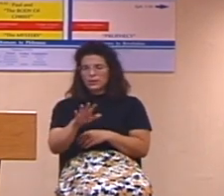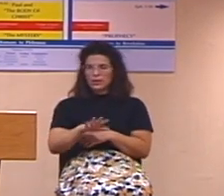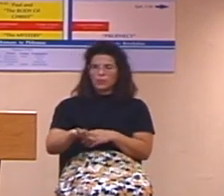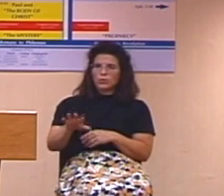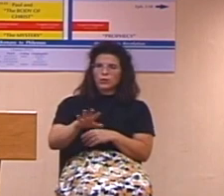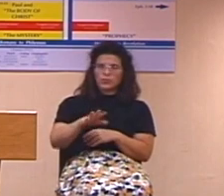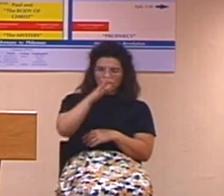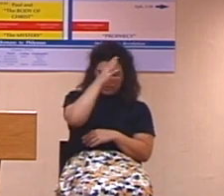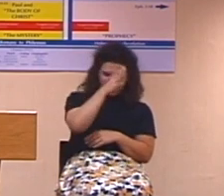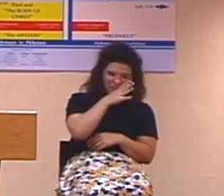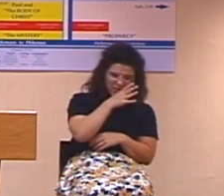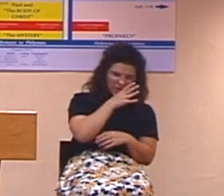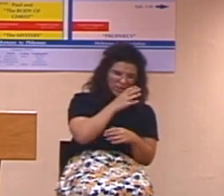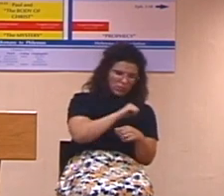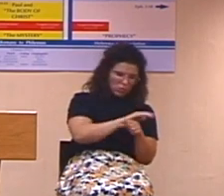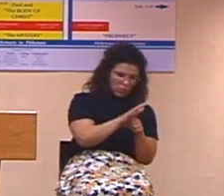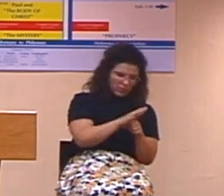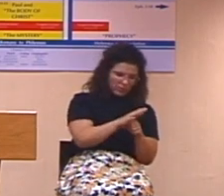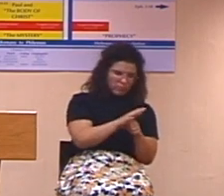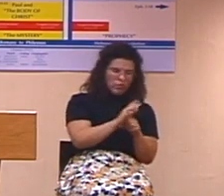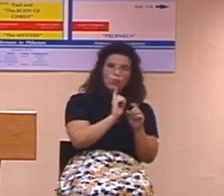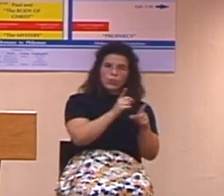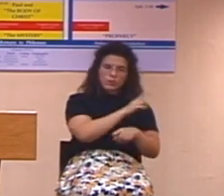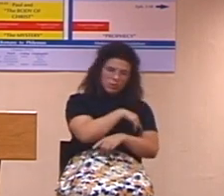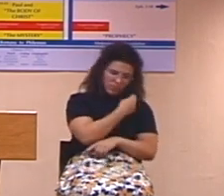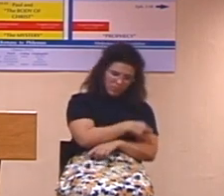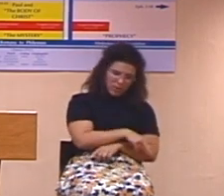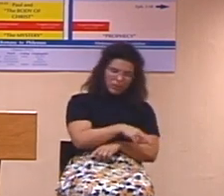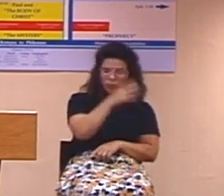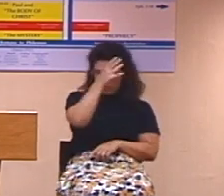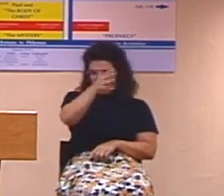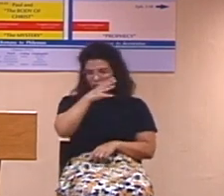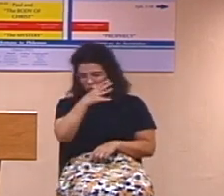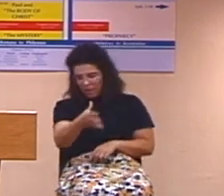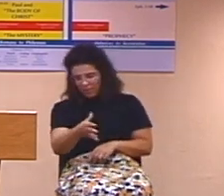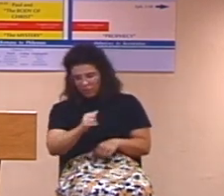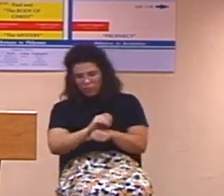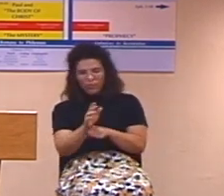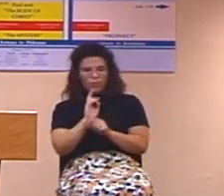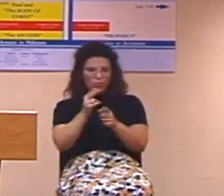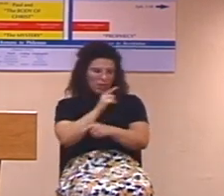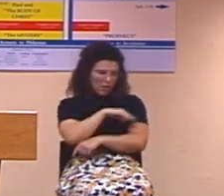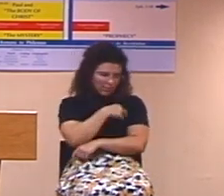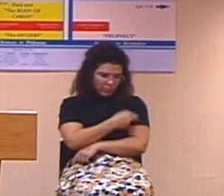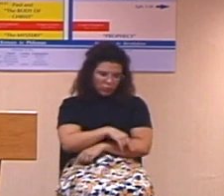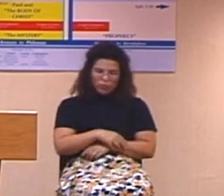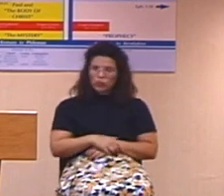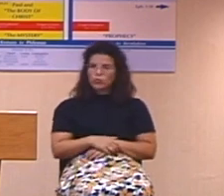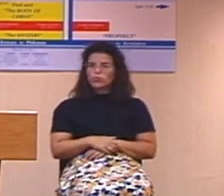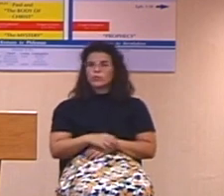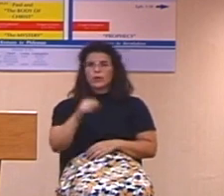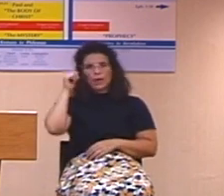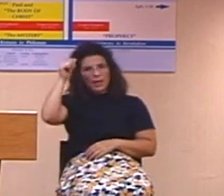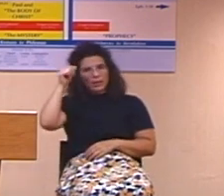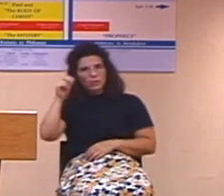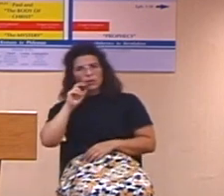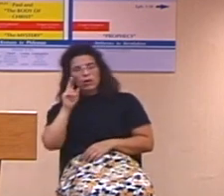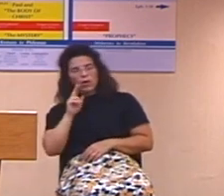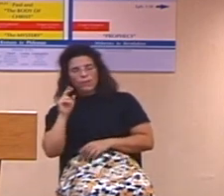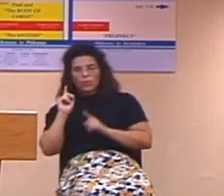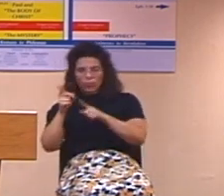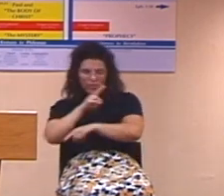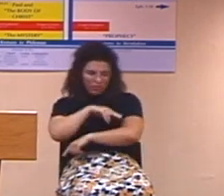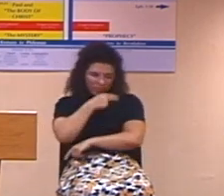Mom and Dad got COVID, right in the hospital. Grandma and Grandpa, COVID, right in the hospital. Aunts and uncles, COVID,